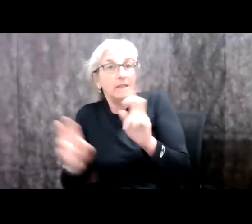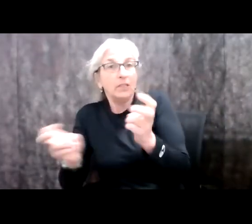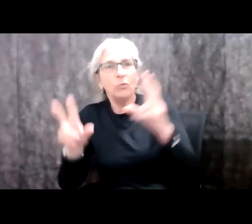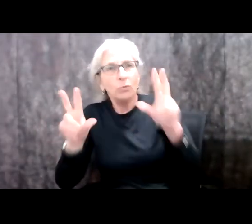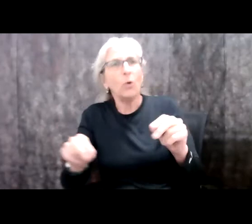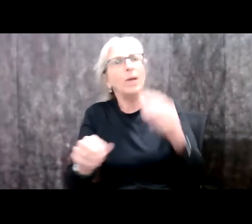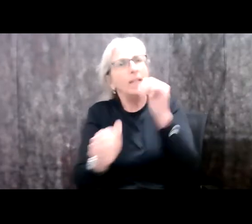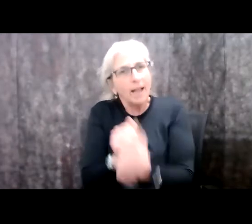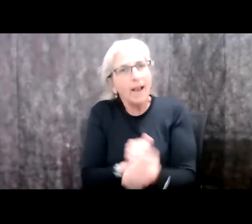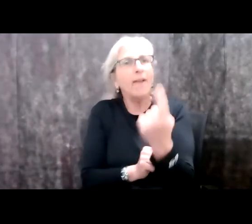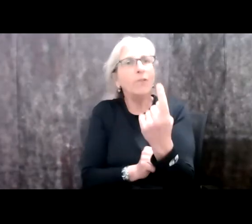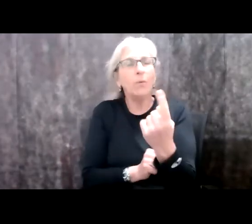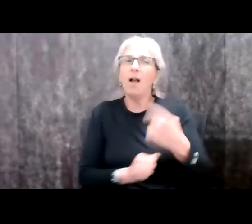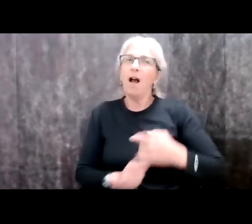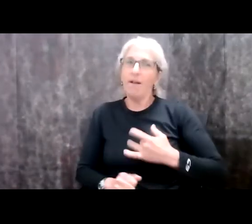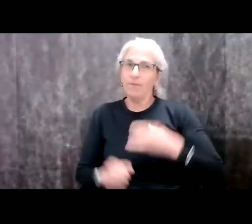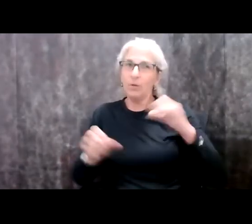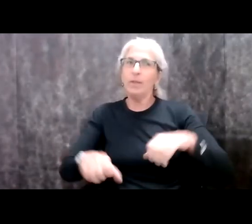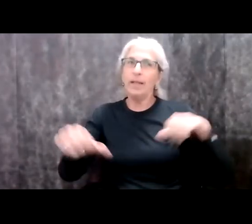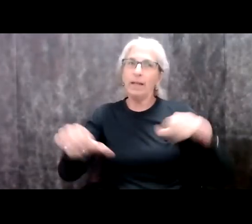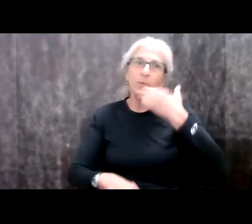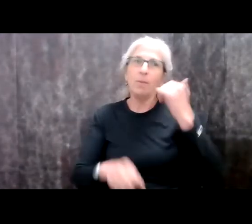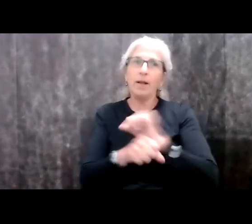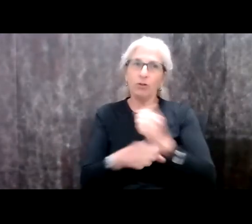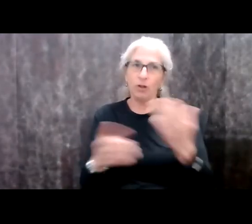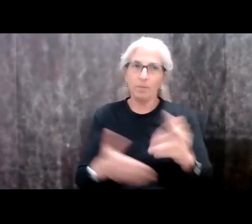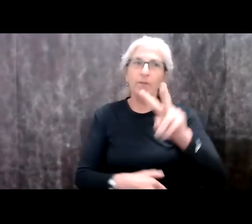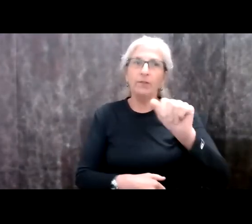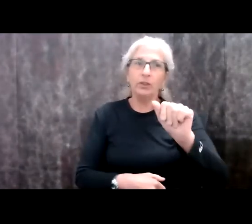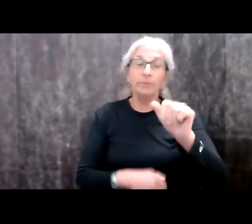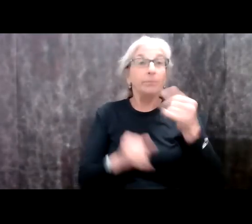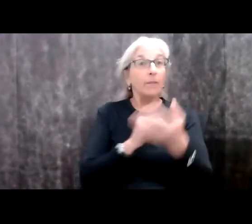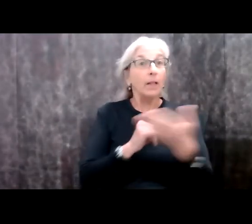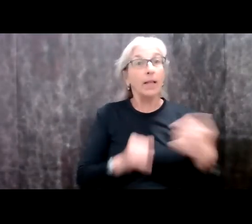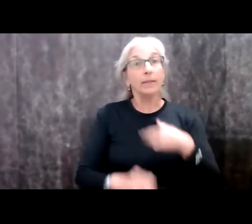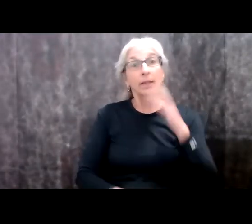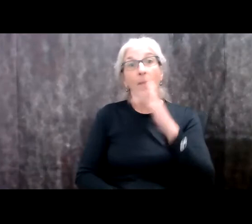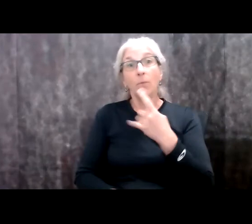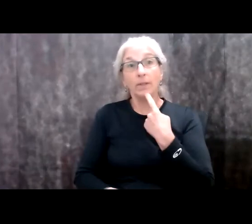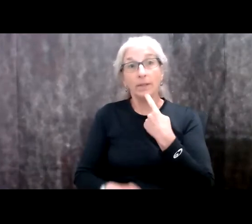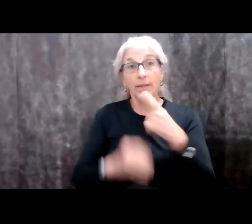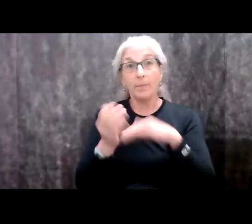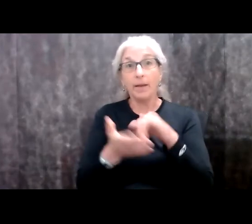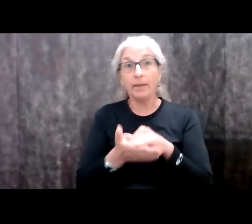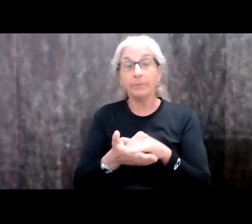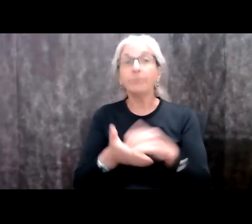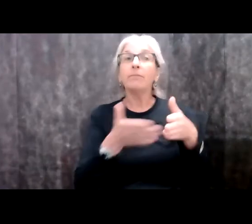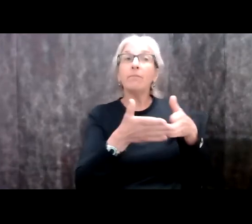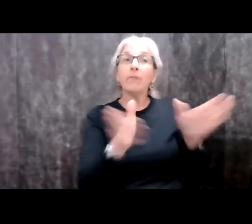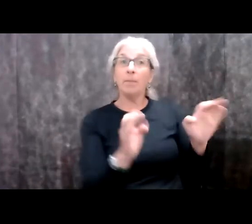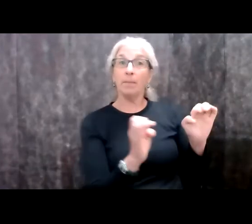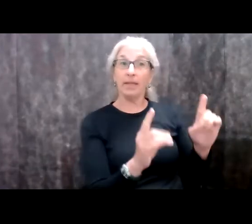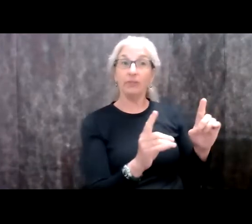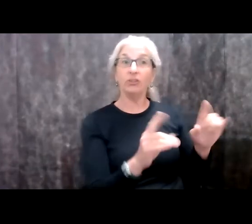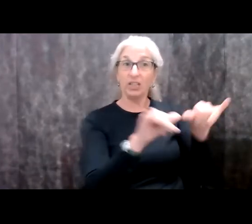behind this effort. I think that we could do a better job in Virginia. The last note I'll say on it is the public education system alone in